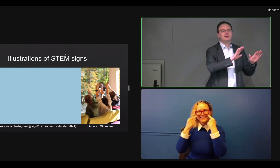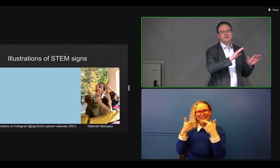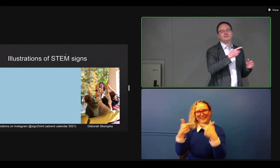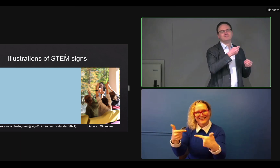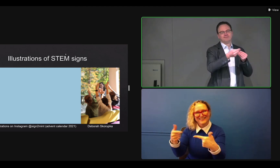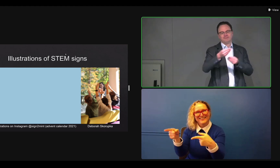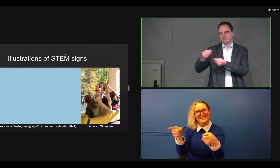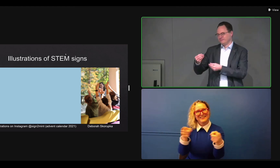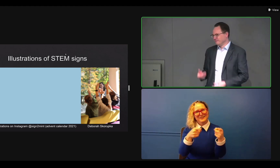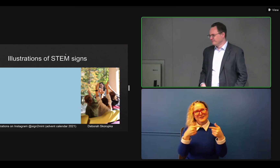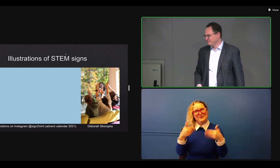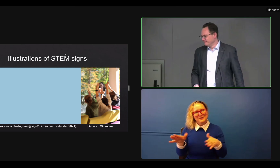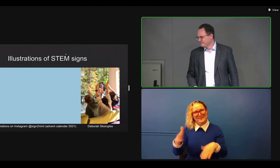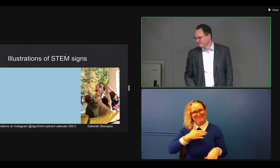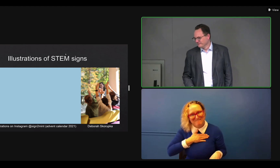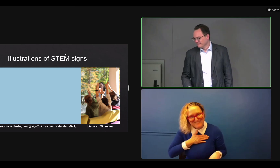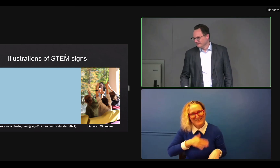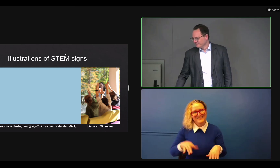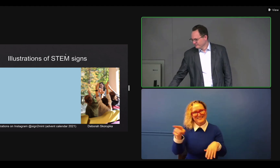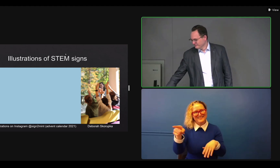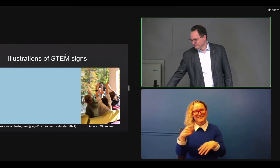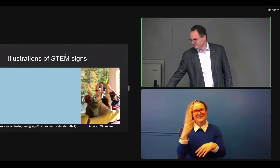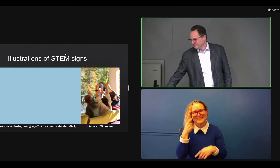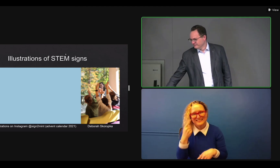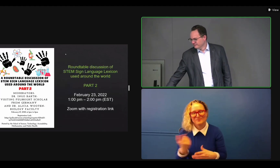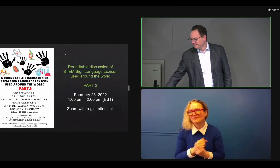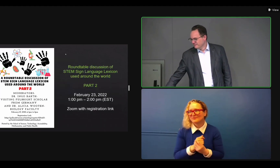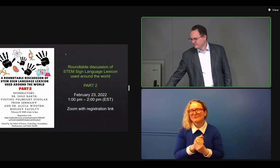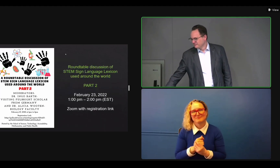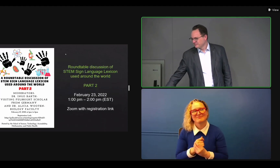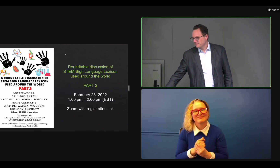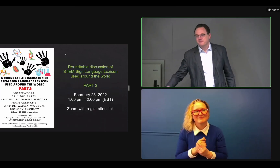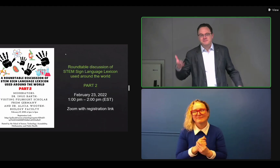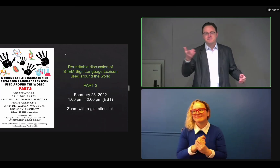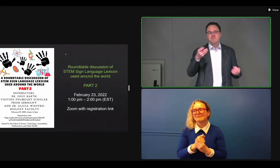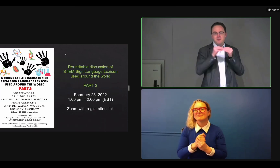did over the course of the 3-year project that we're still embarking on,